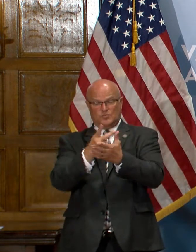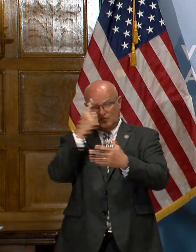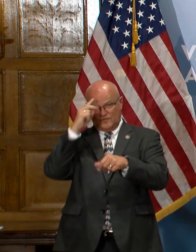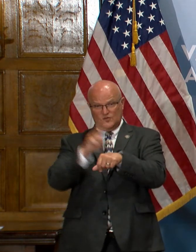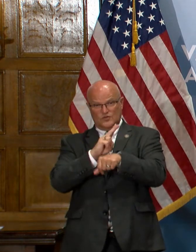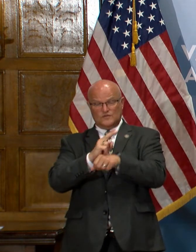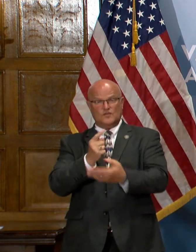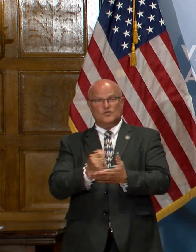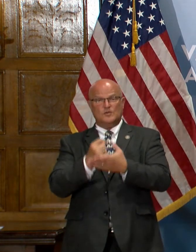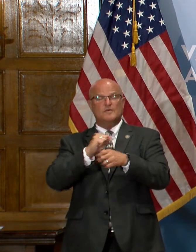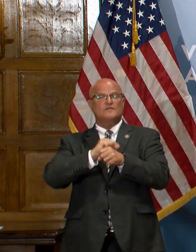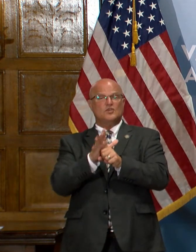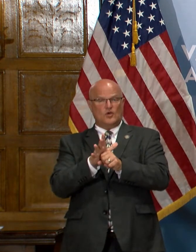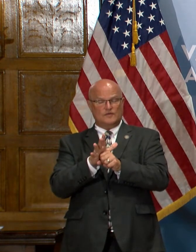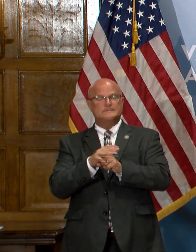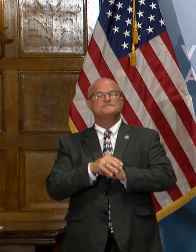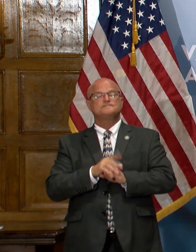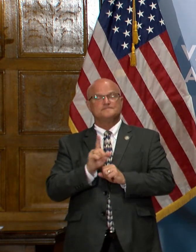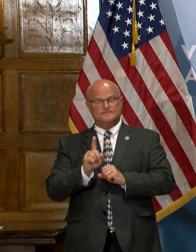use of treatment of COVID.